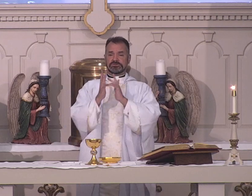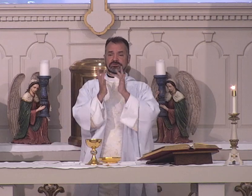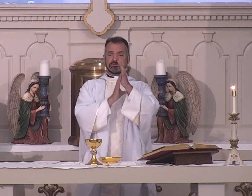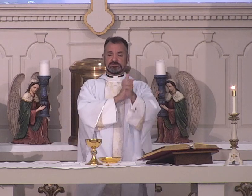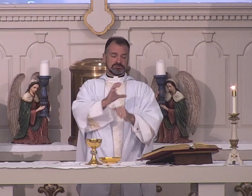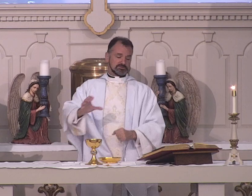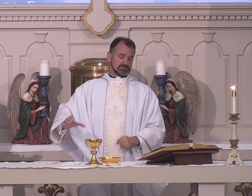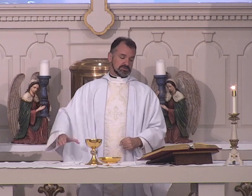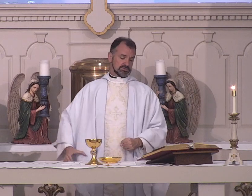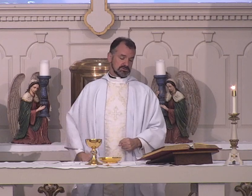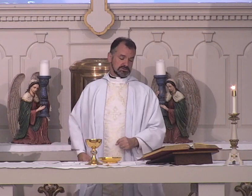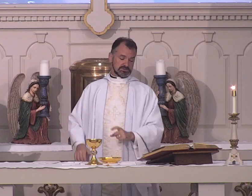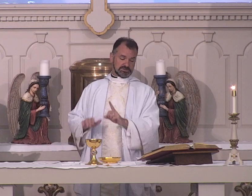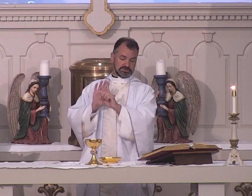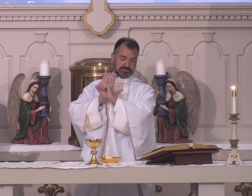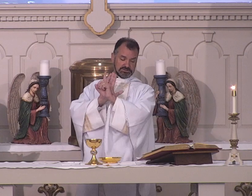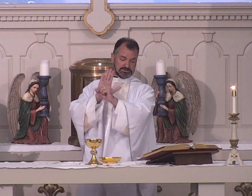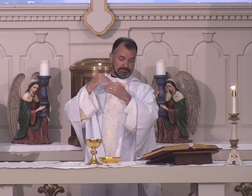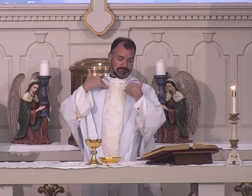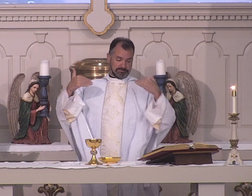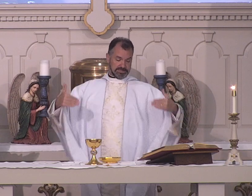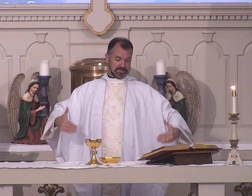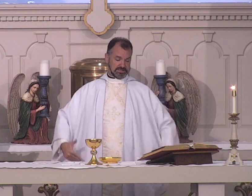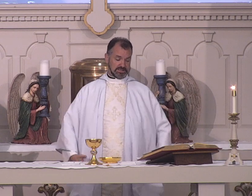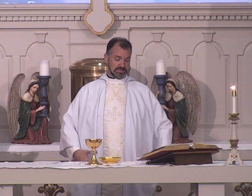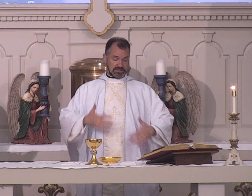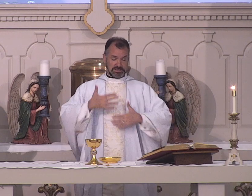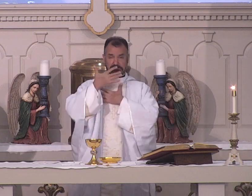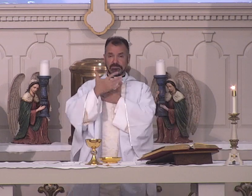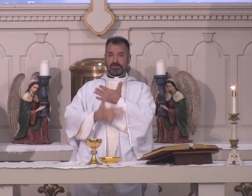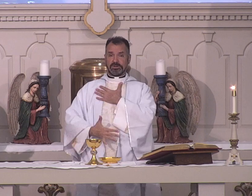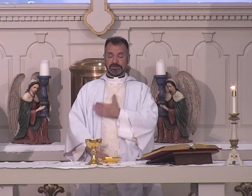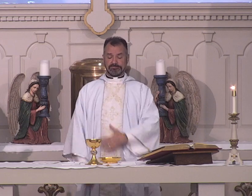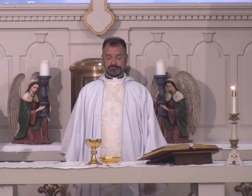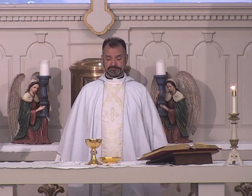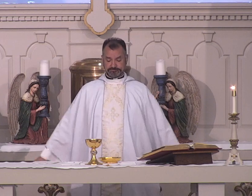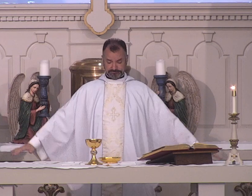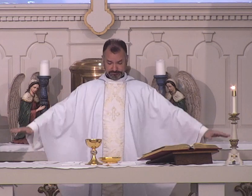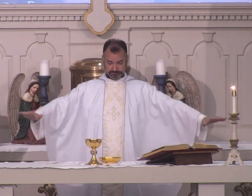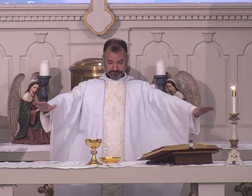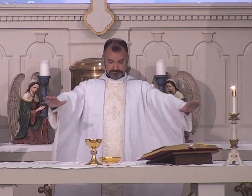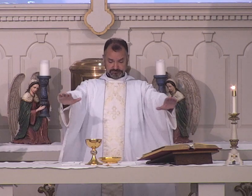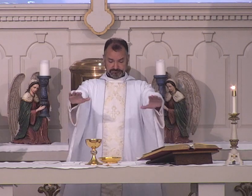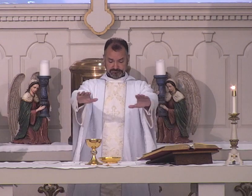for us the body and blood of our Lord Jesus Christ.